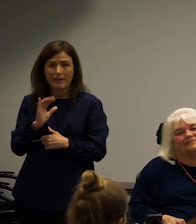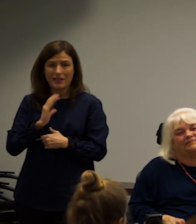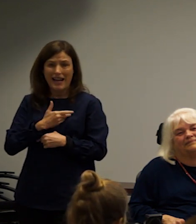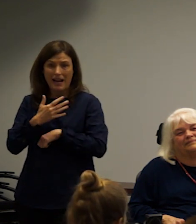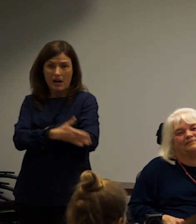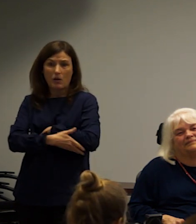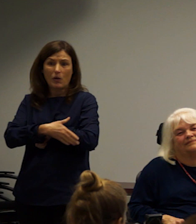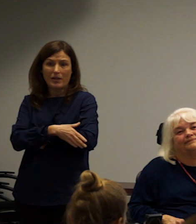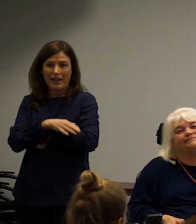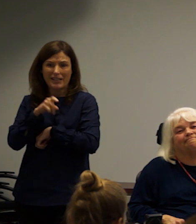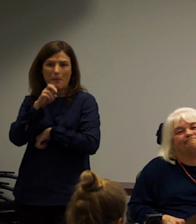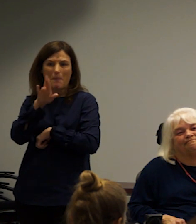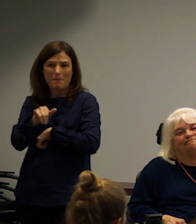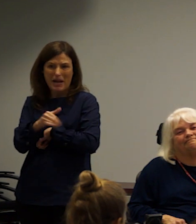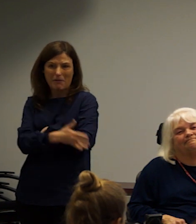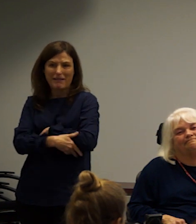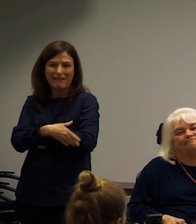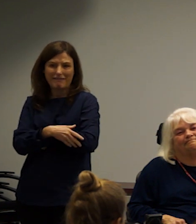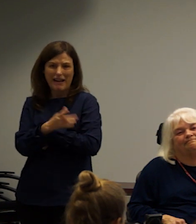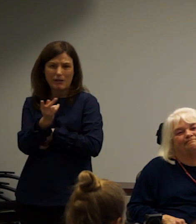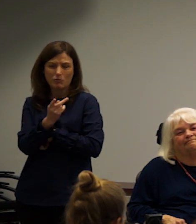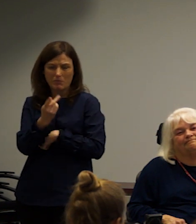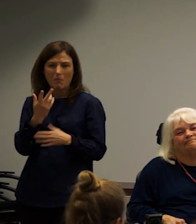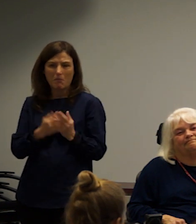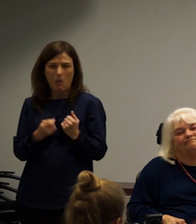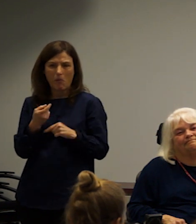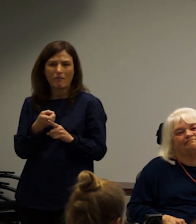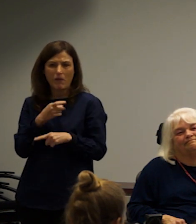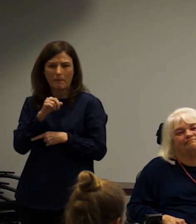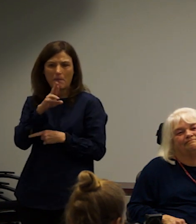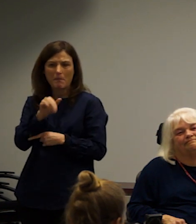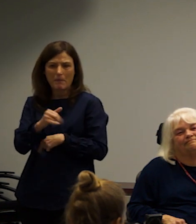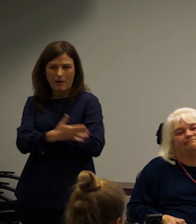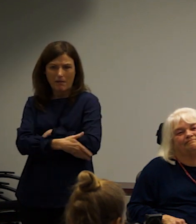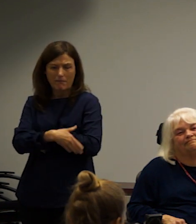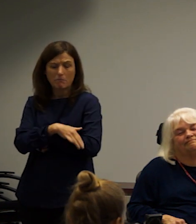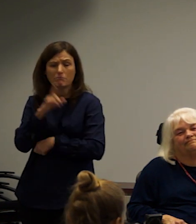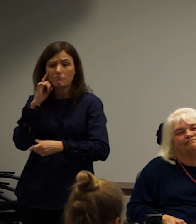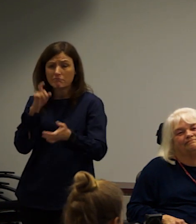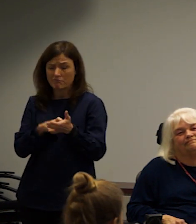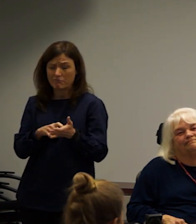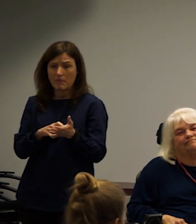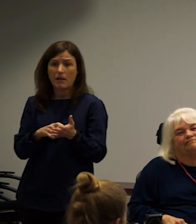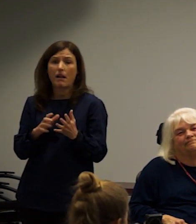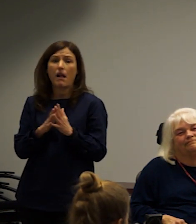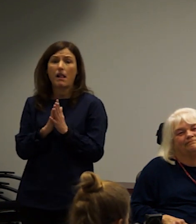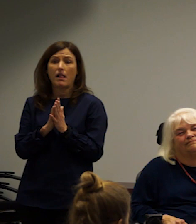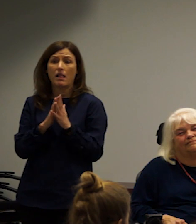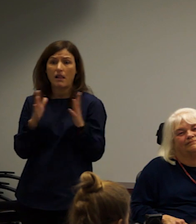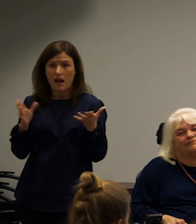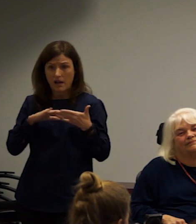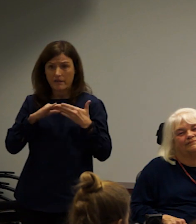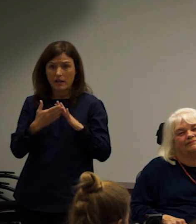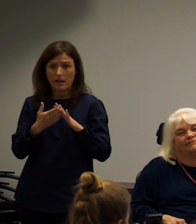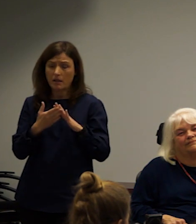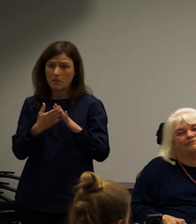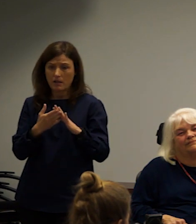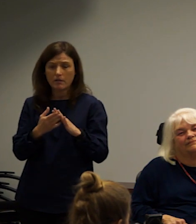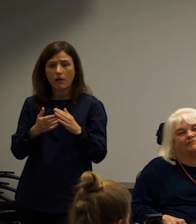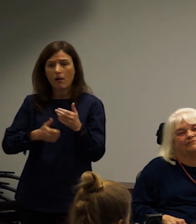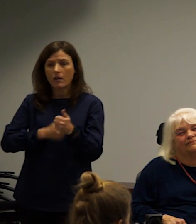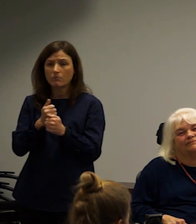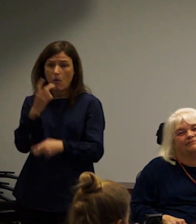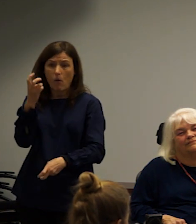county. We're from Perry County. Okay. Which one I both are. And we noticed that a large part of the community that was the most difficult